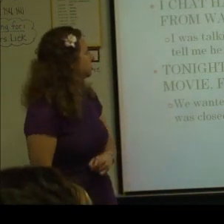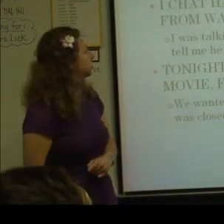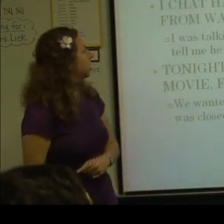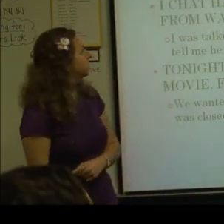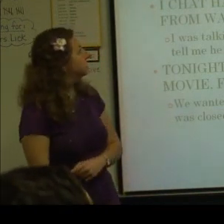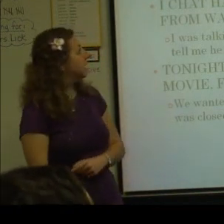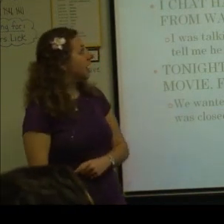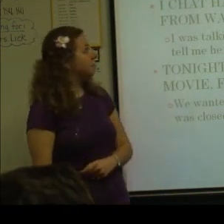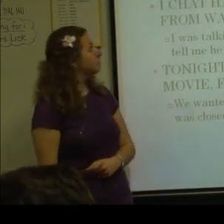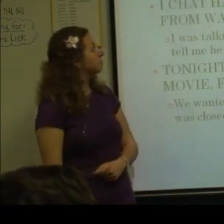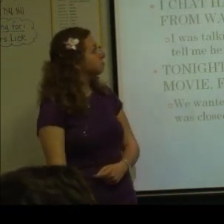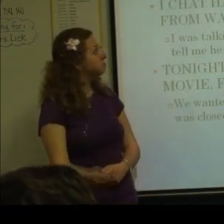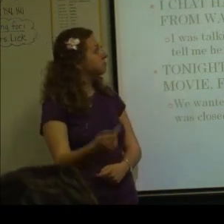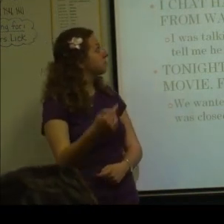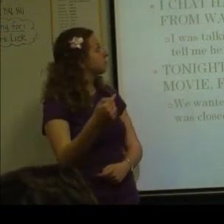So I would say,